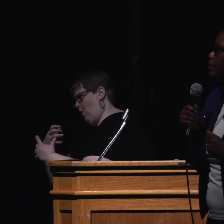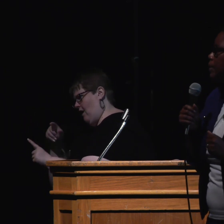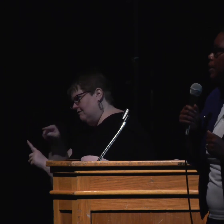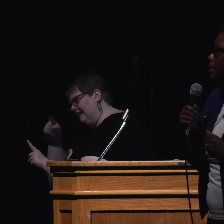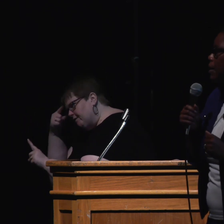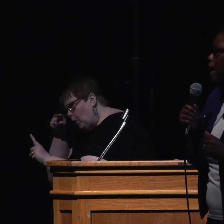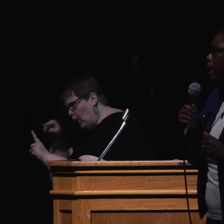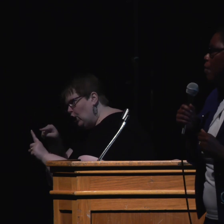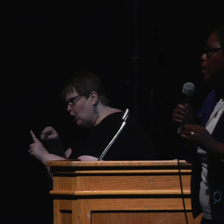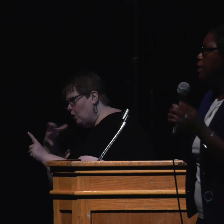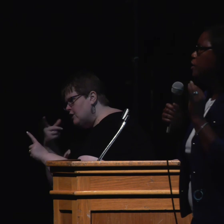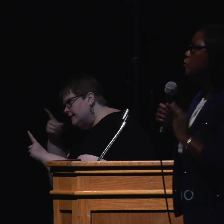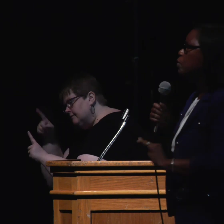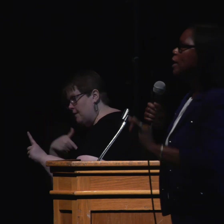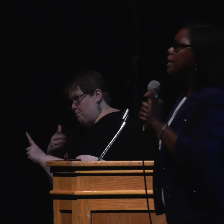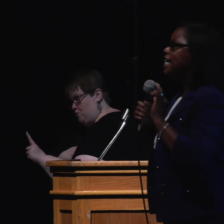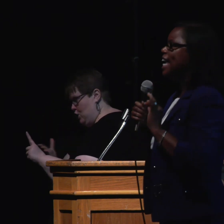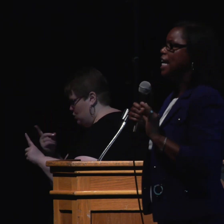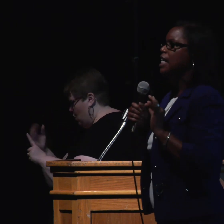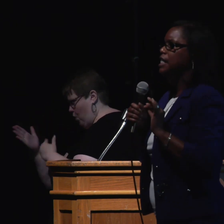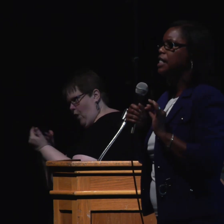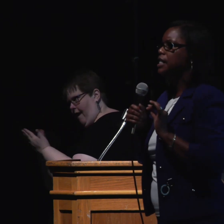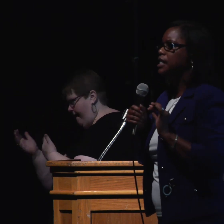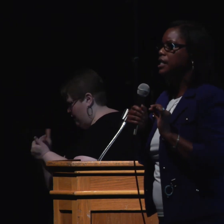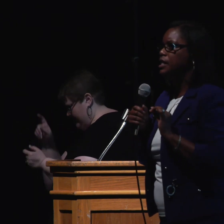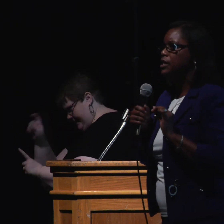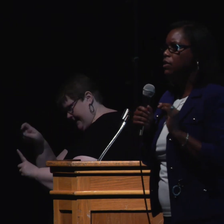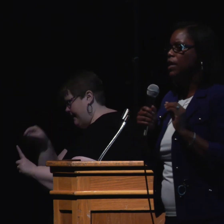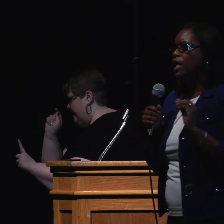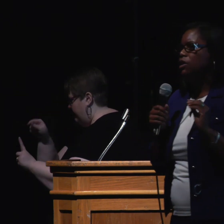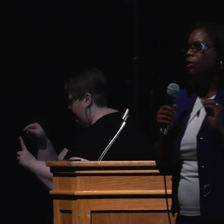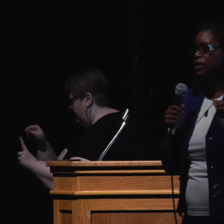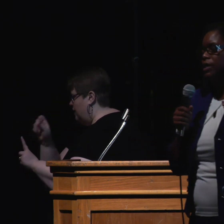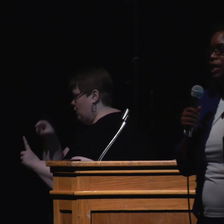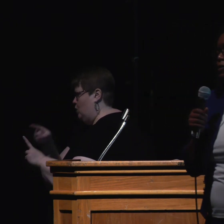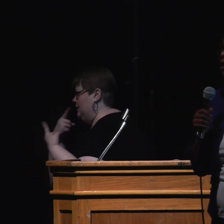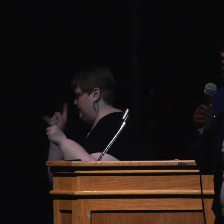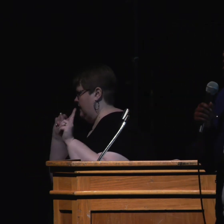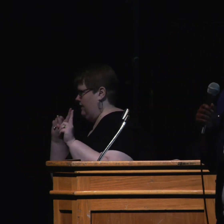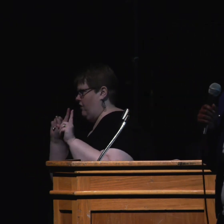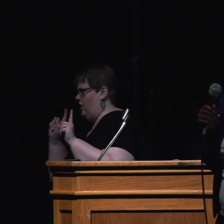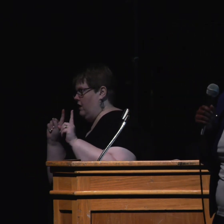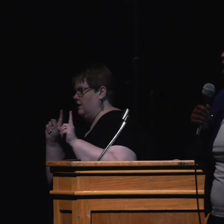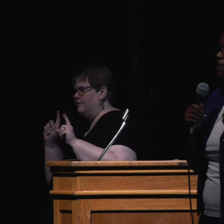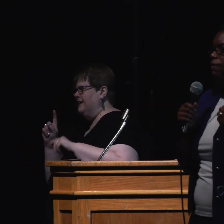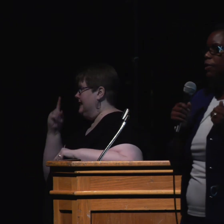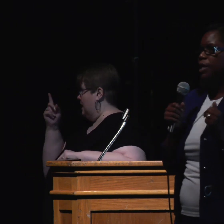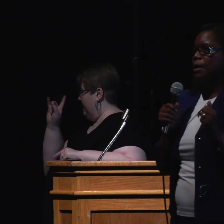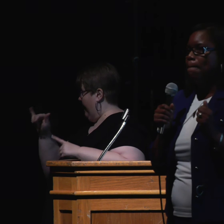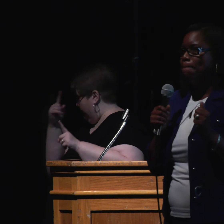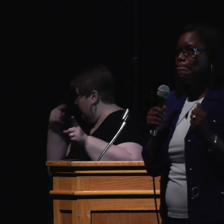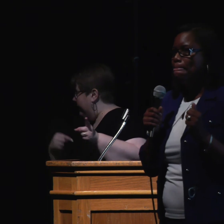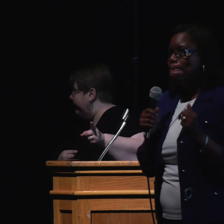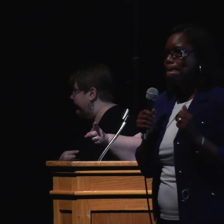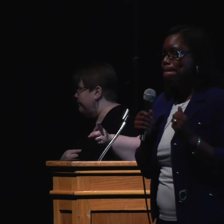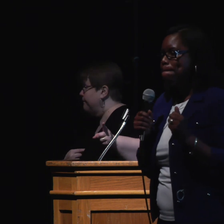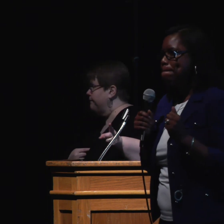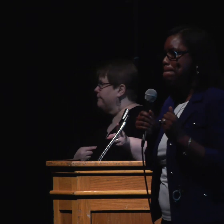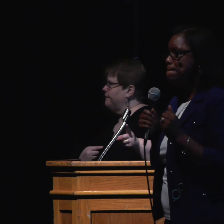you, and I'm willing to do what it takes so that you are successful. Someone did that for me.